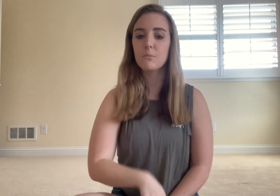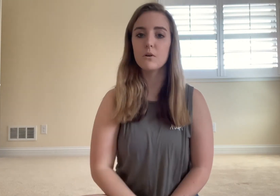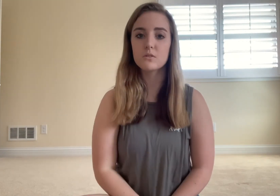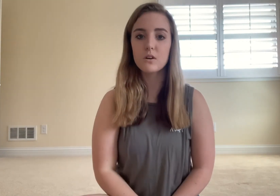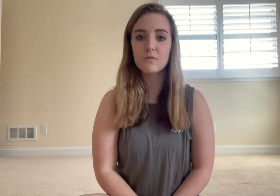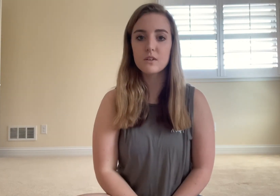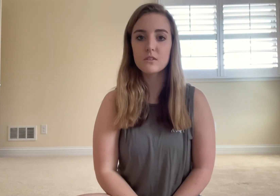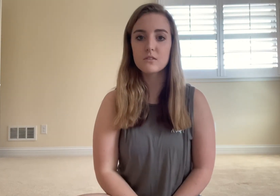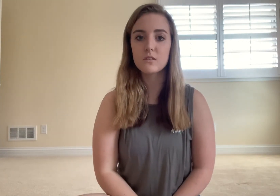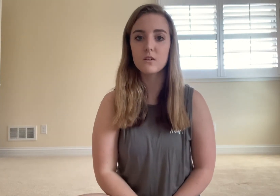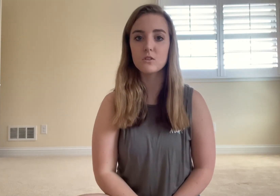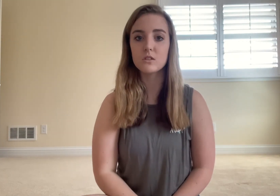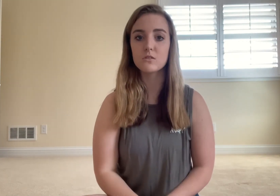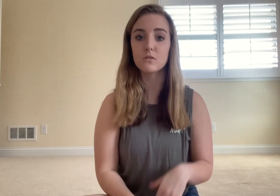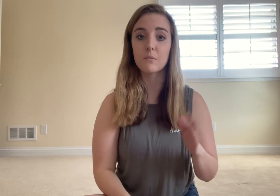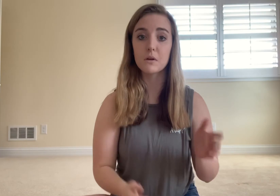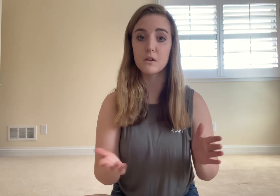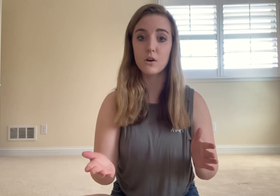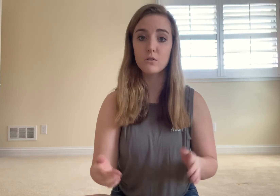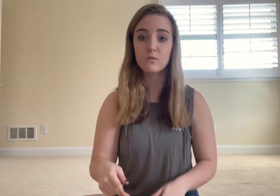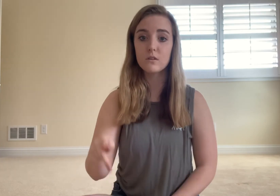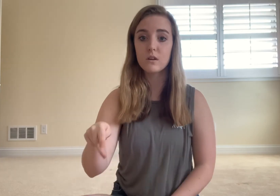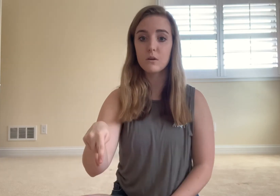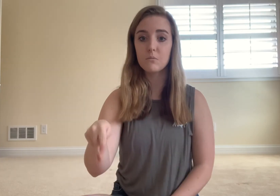Post office, you're just doing P-O, P-O.